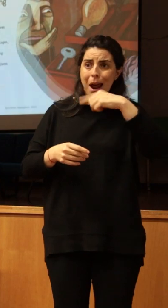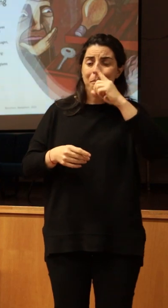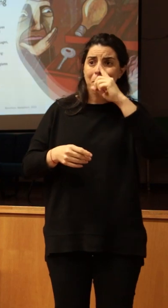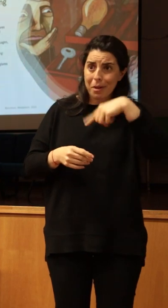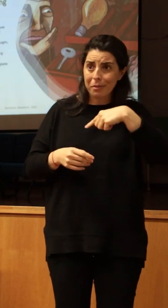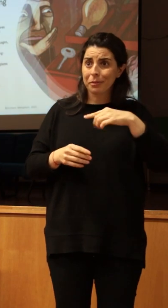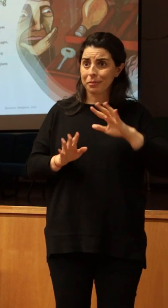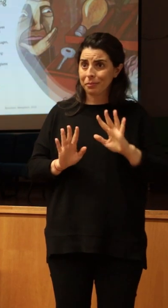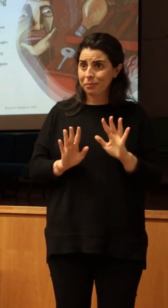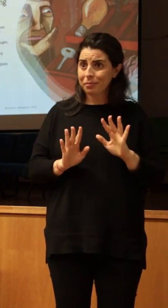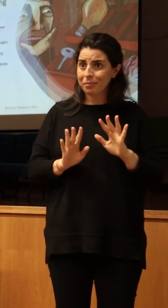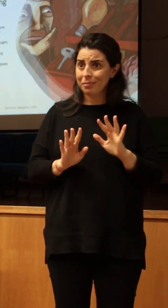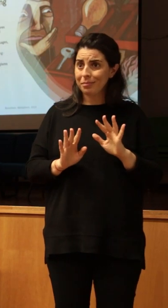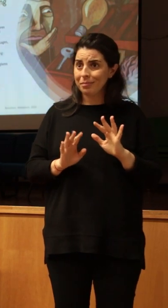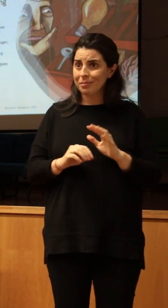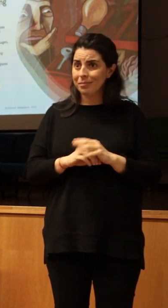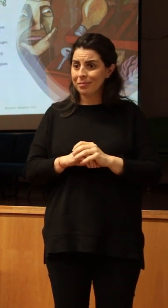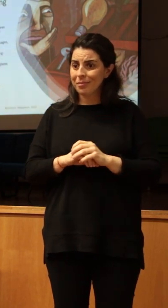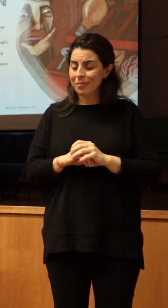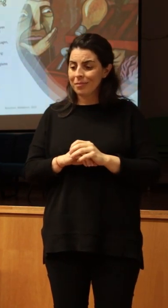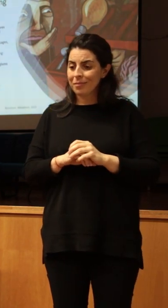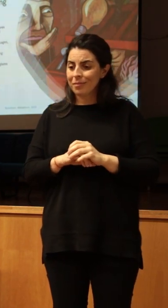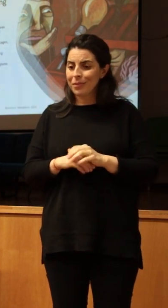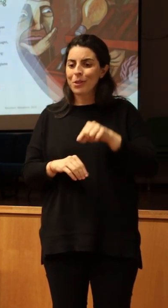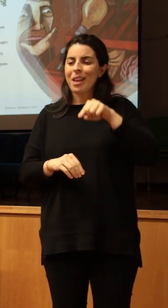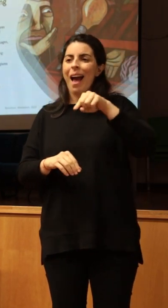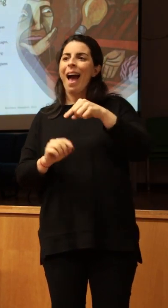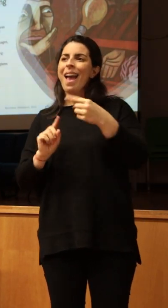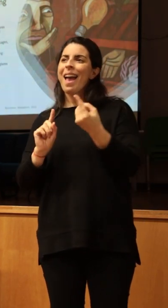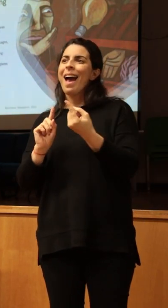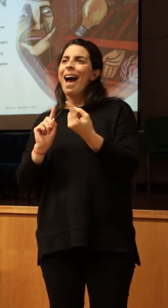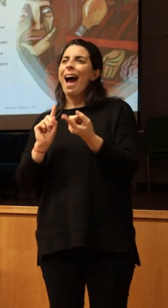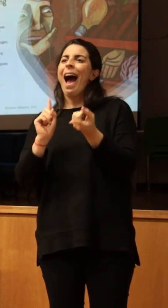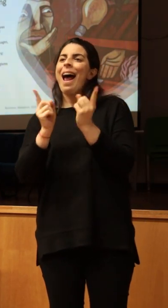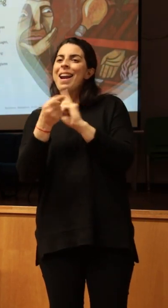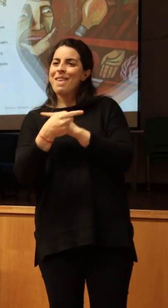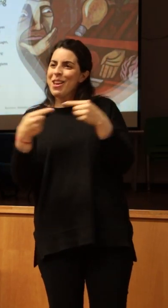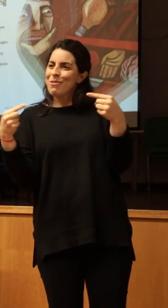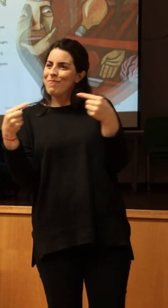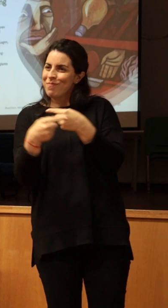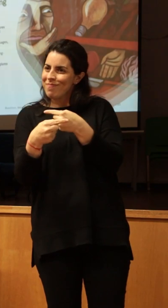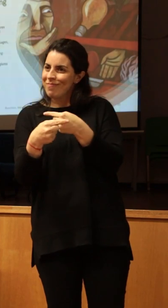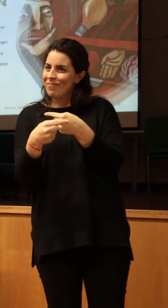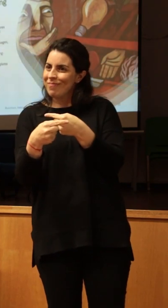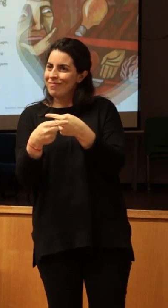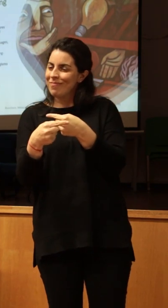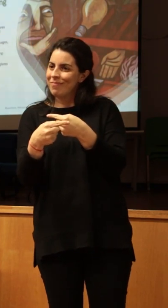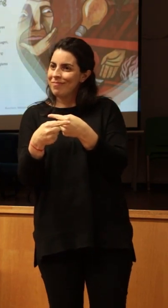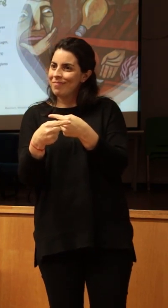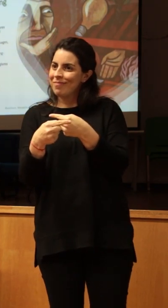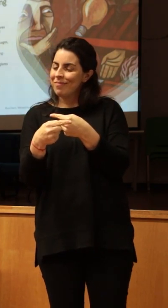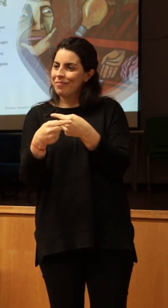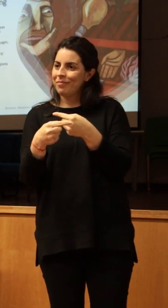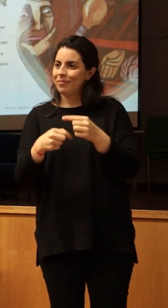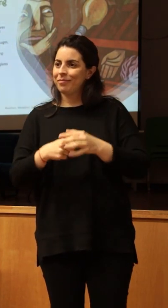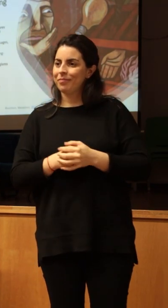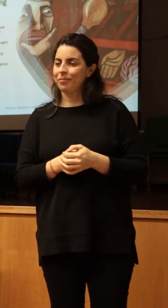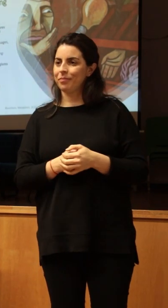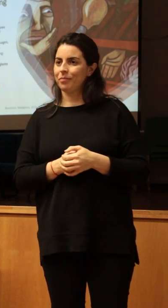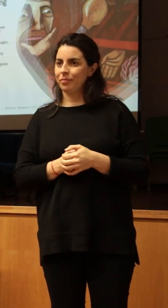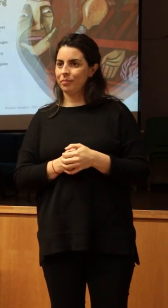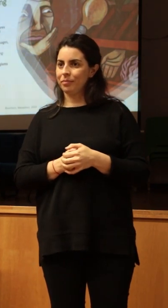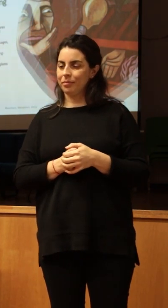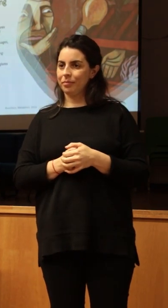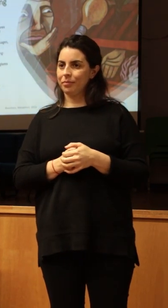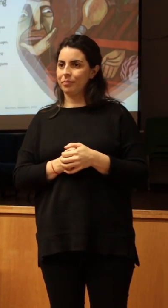paradoxical intervention. Y eso es una intervención paradójica. Because if somebody who can do things faster or more, they can help, they're also